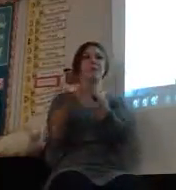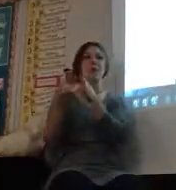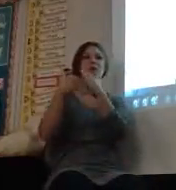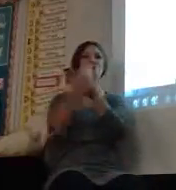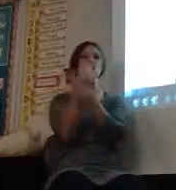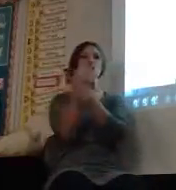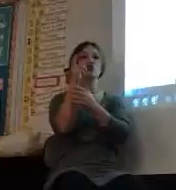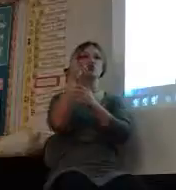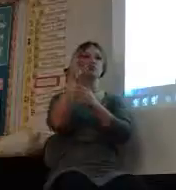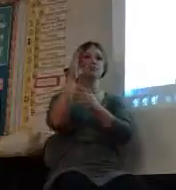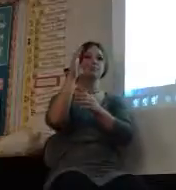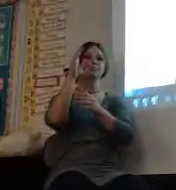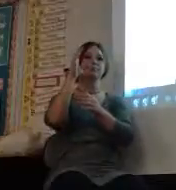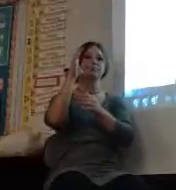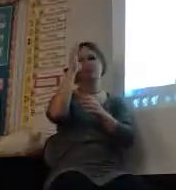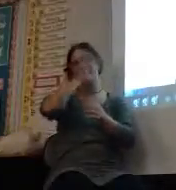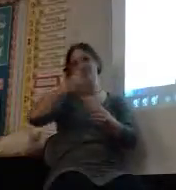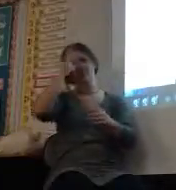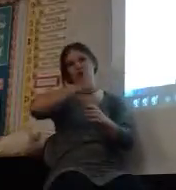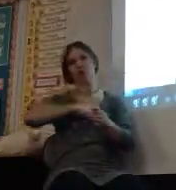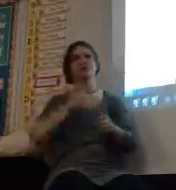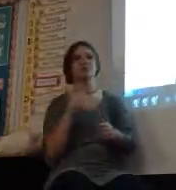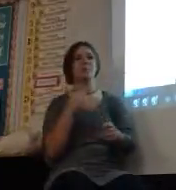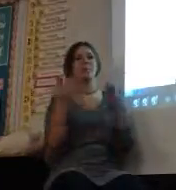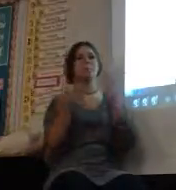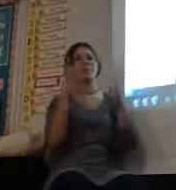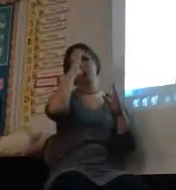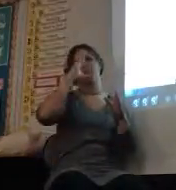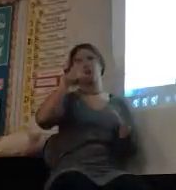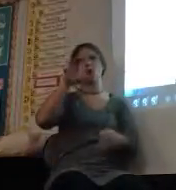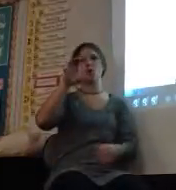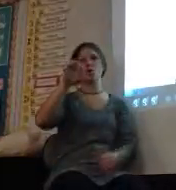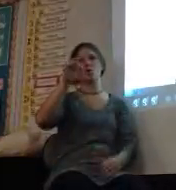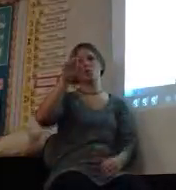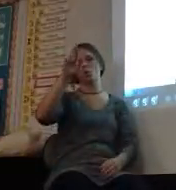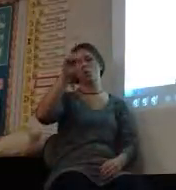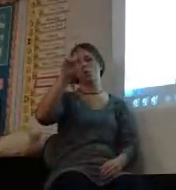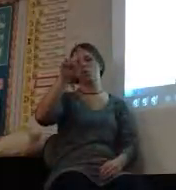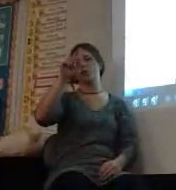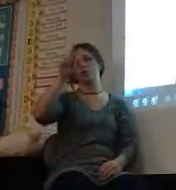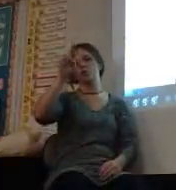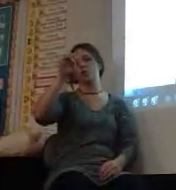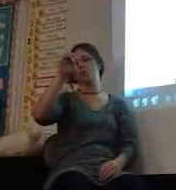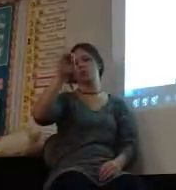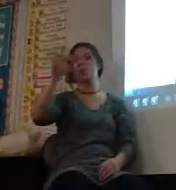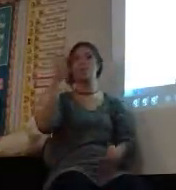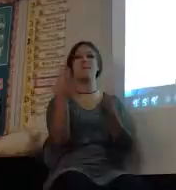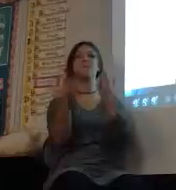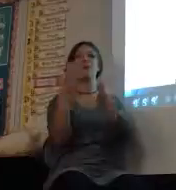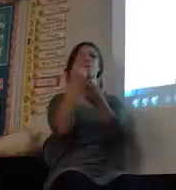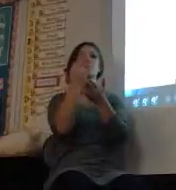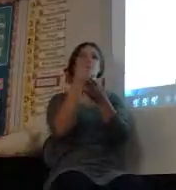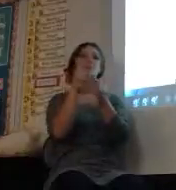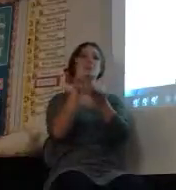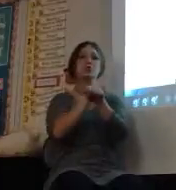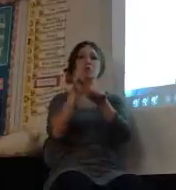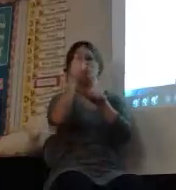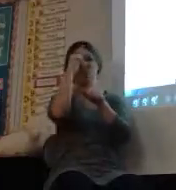as exploring coral reefs. They hope to one day use the robot for tasks that are too dangerous for humans, like